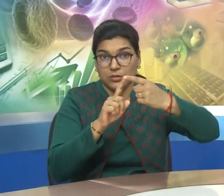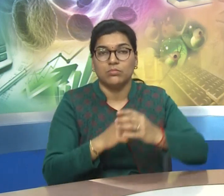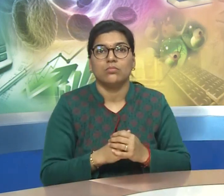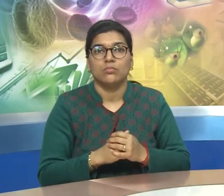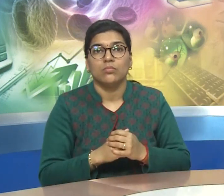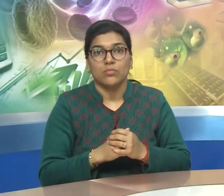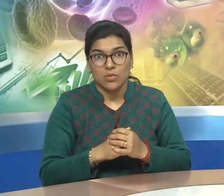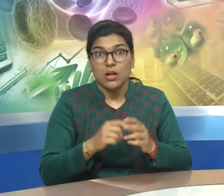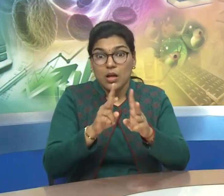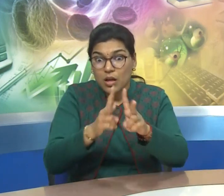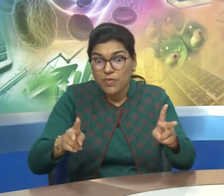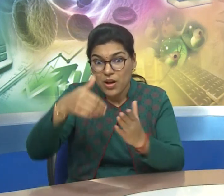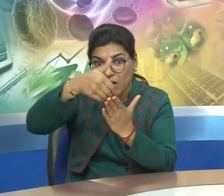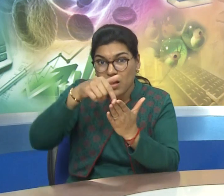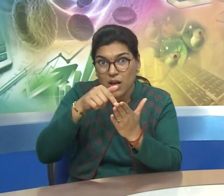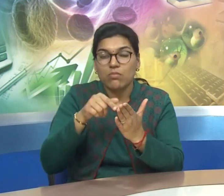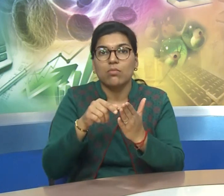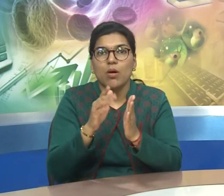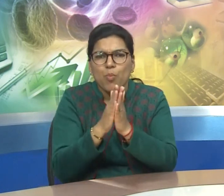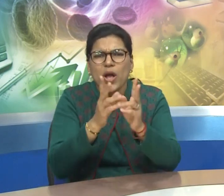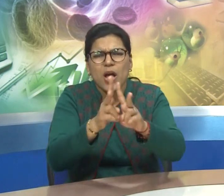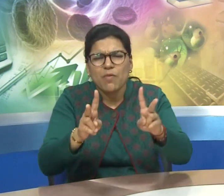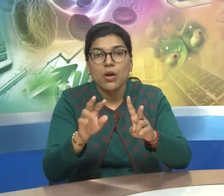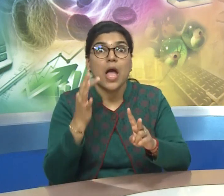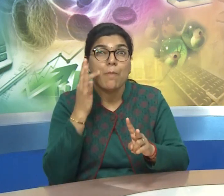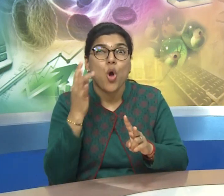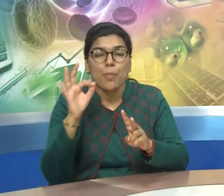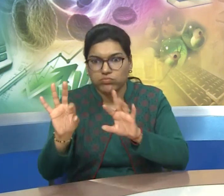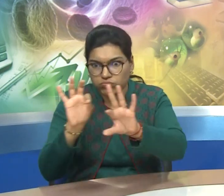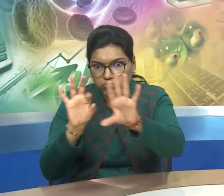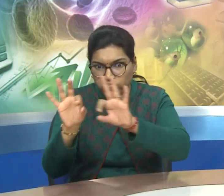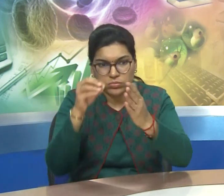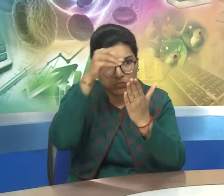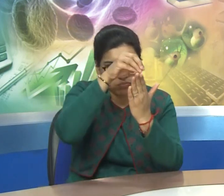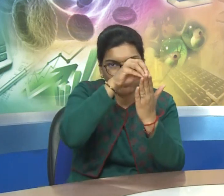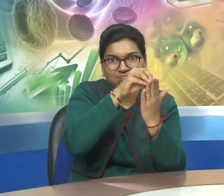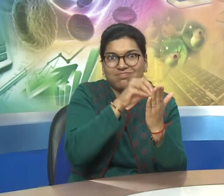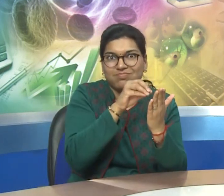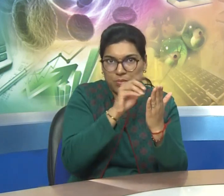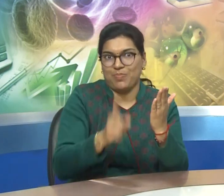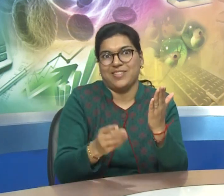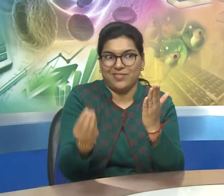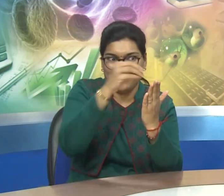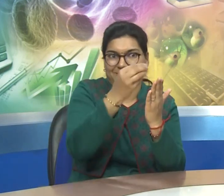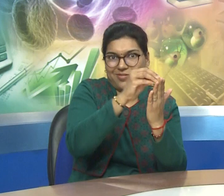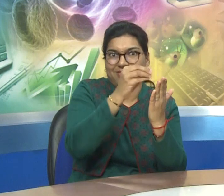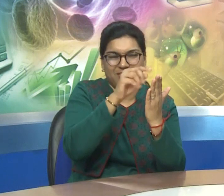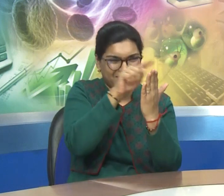wise. So the first step is preparation of the main entry. Point